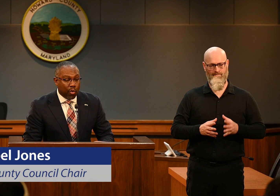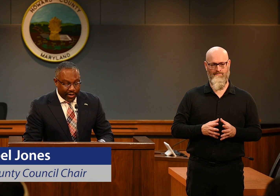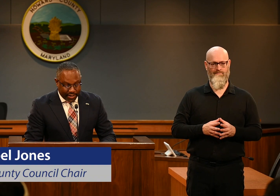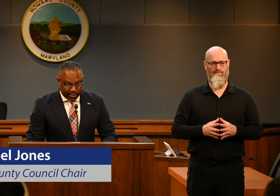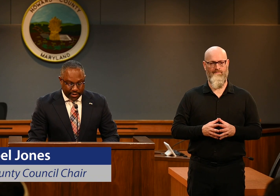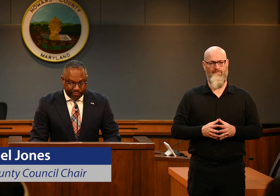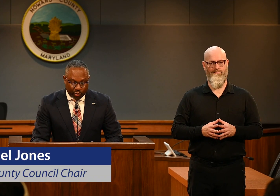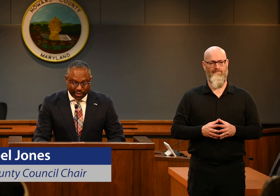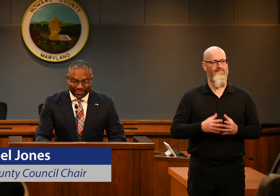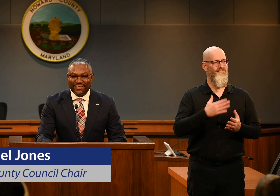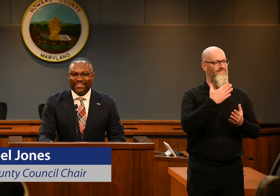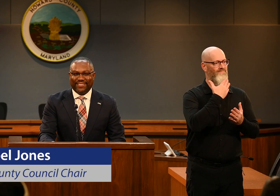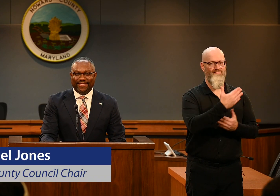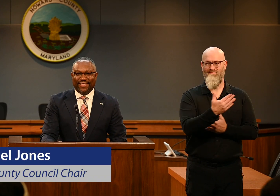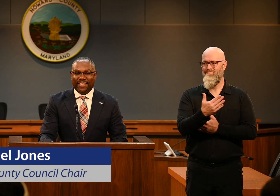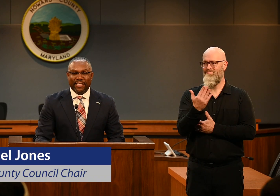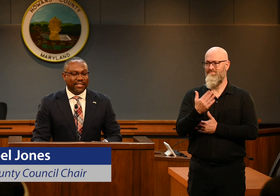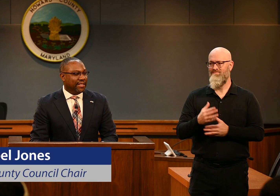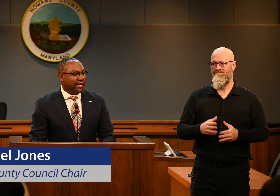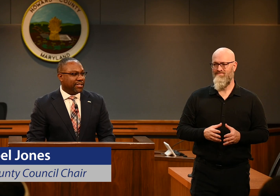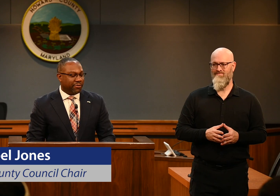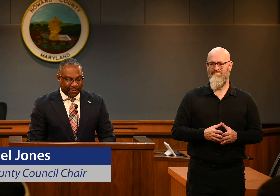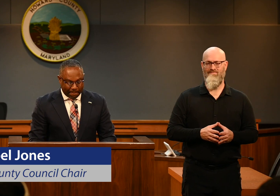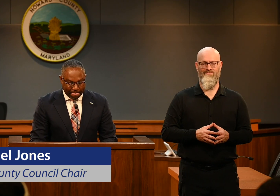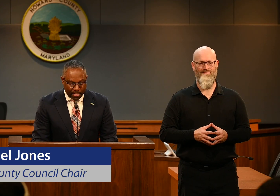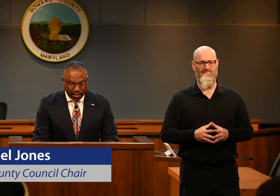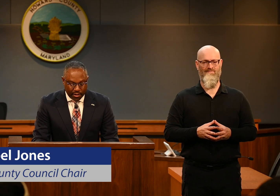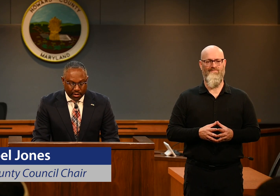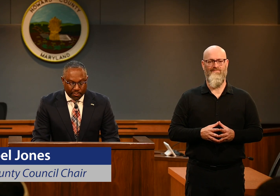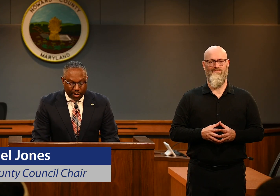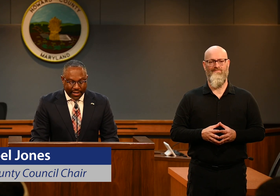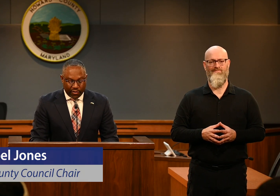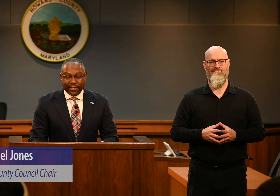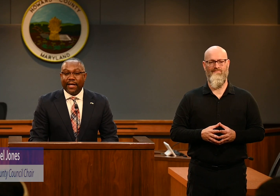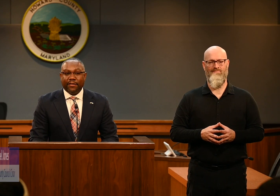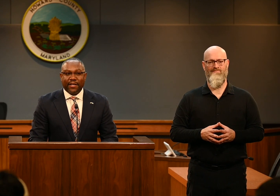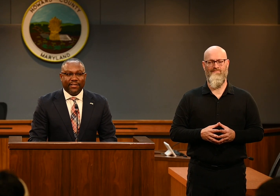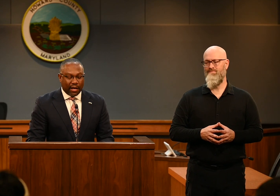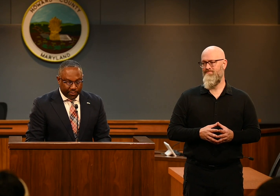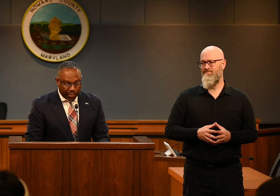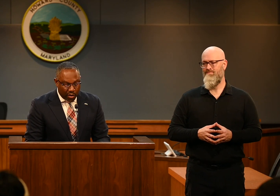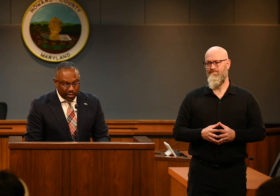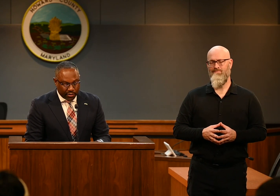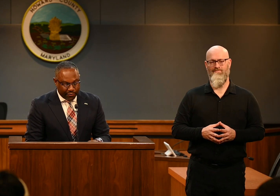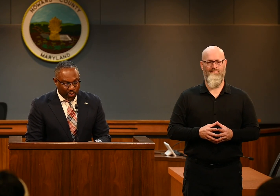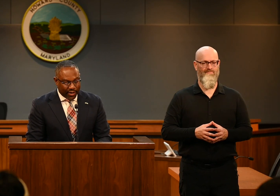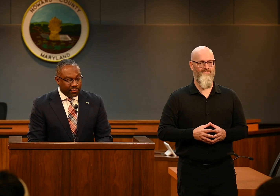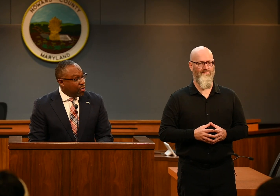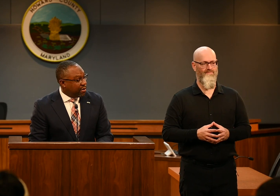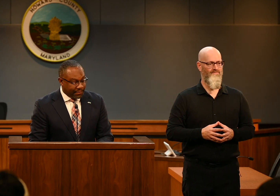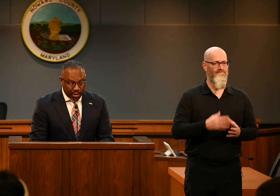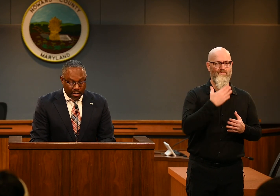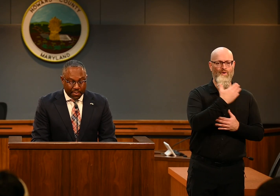Good morning, everyone. This is indeed history. Good morning, County Executive Dr. Calvin Ball, Governor